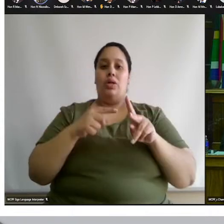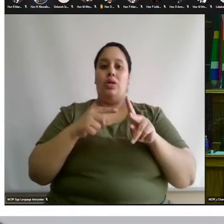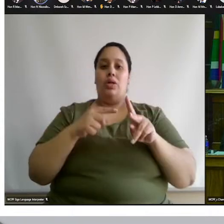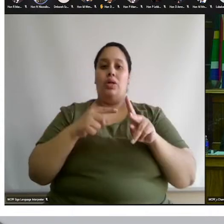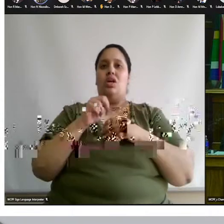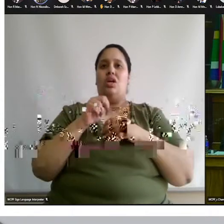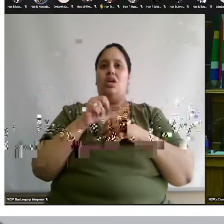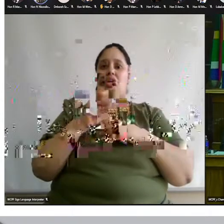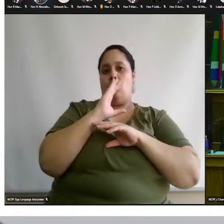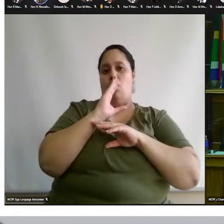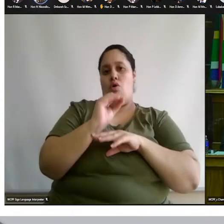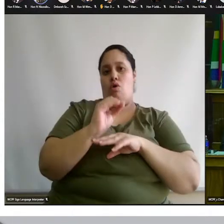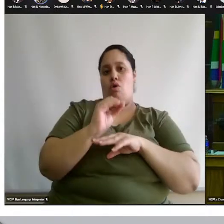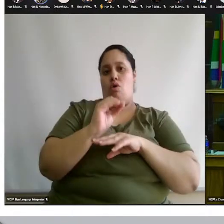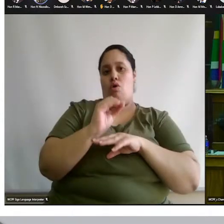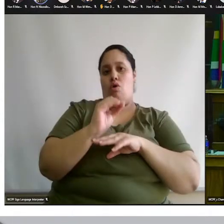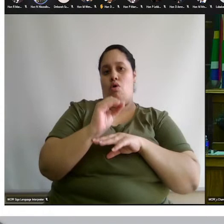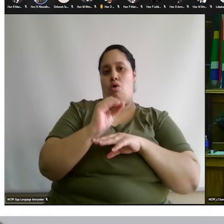question to ask?